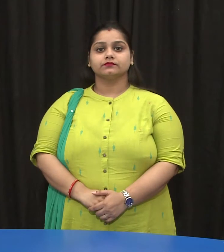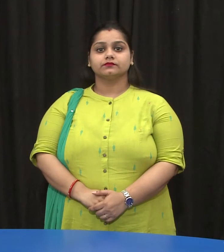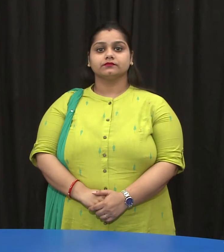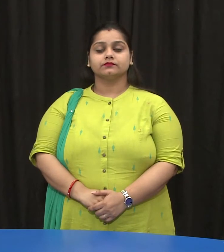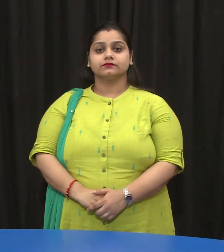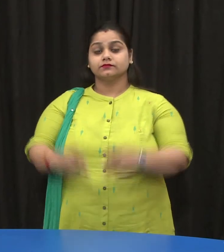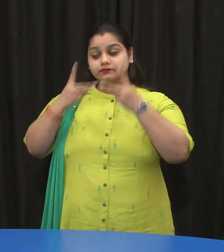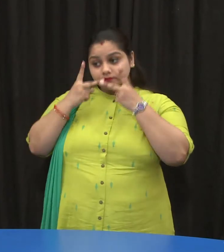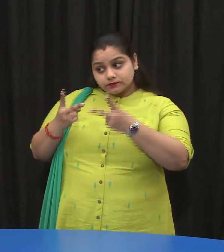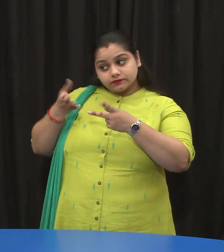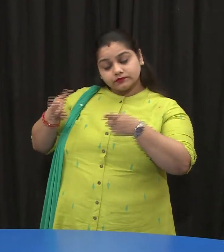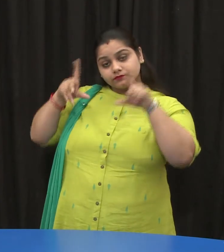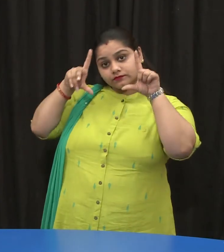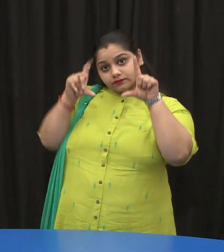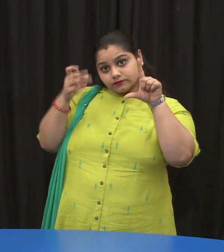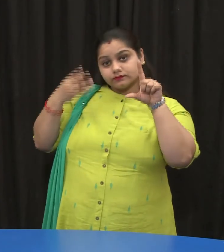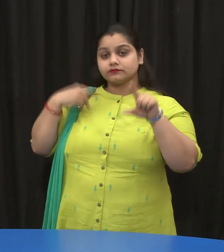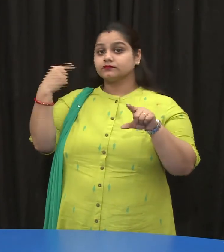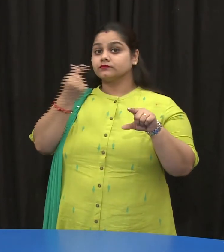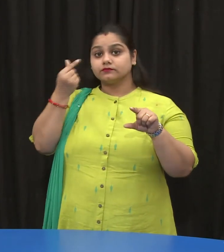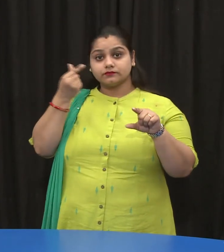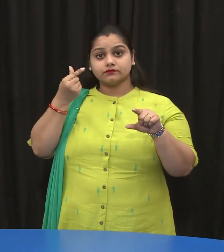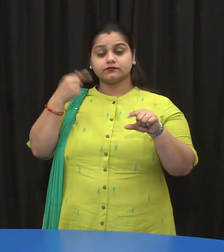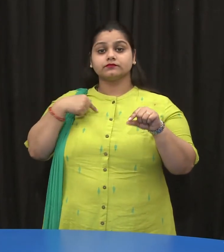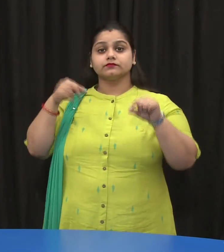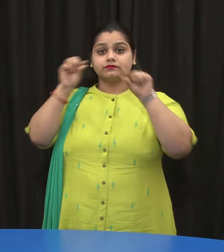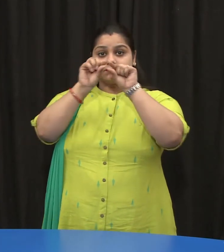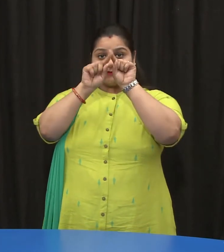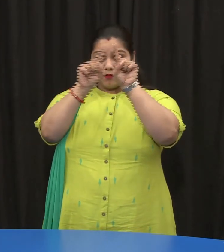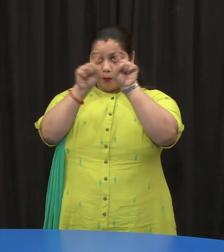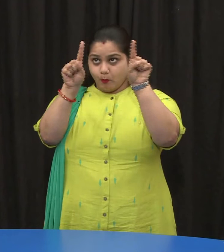Look at this picture of using in border for